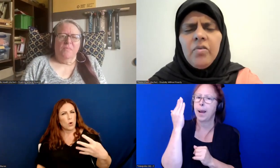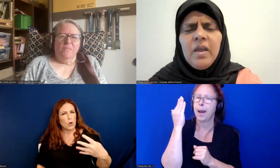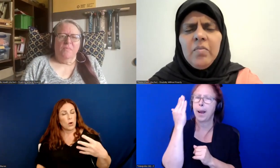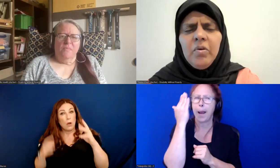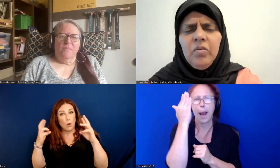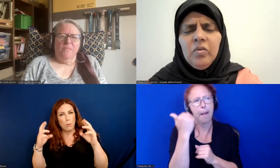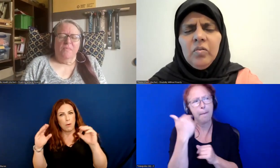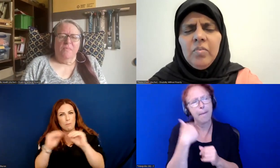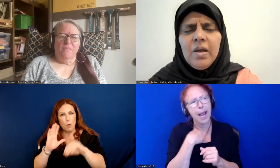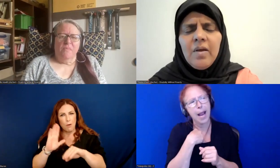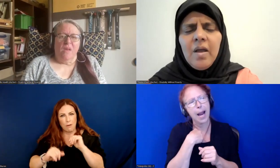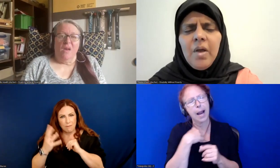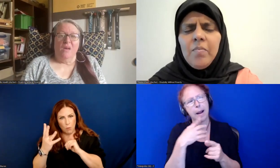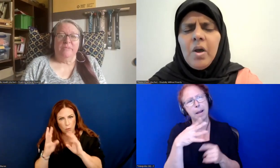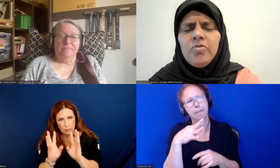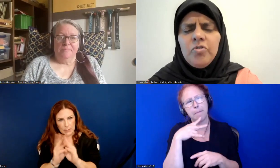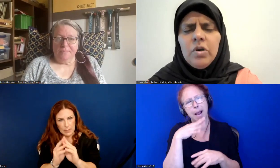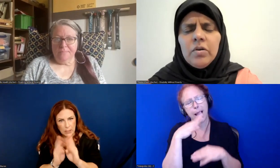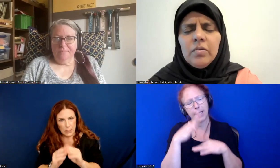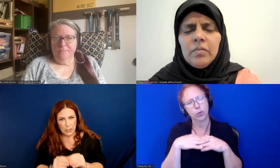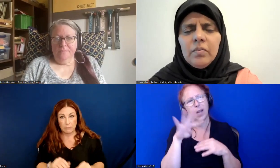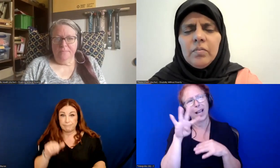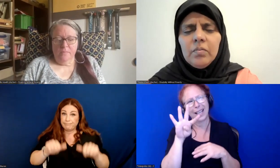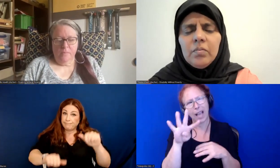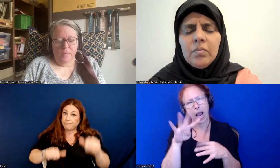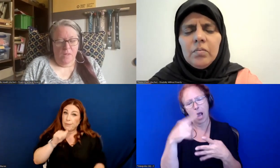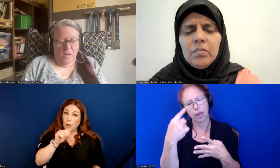four roundtables, but I'm Yeah. unsure.